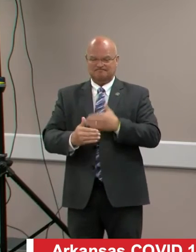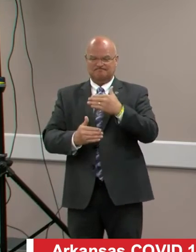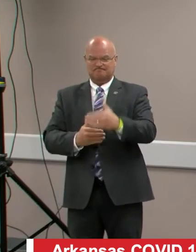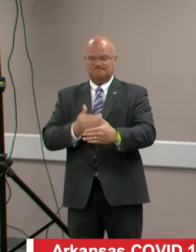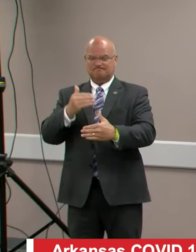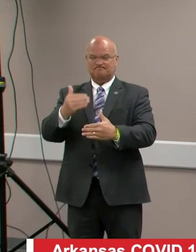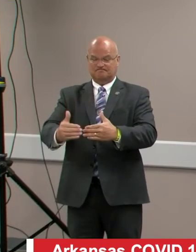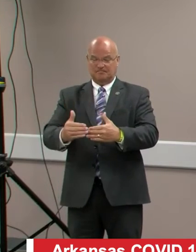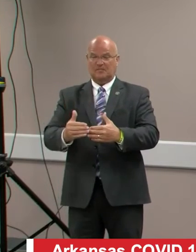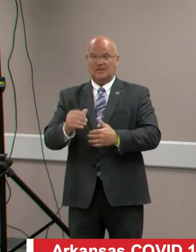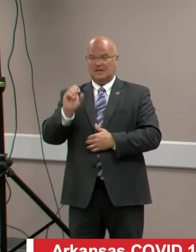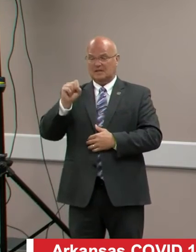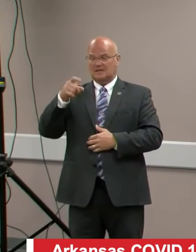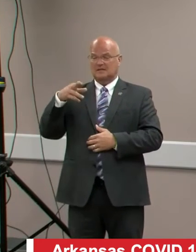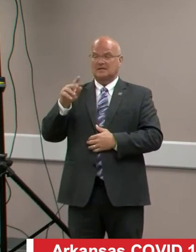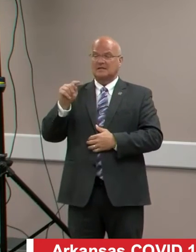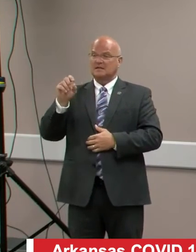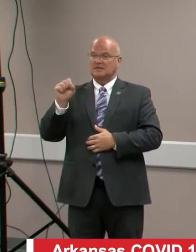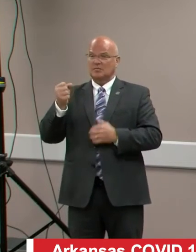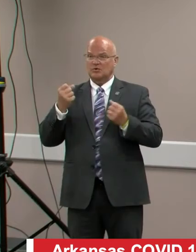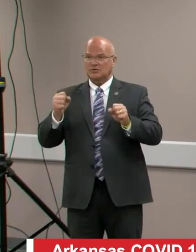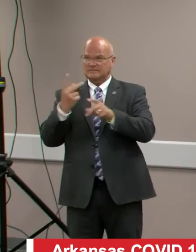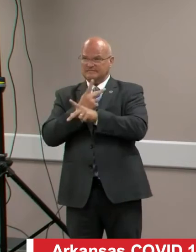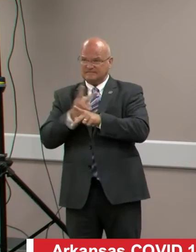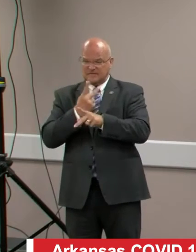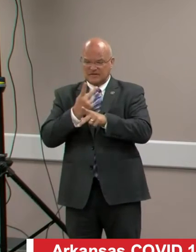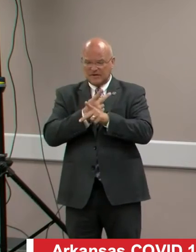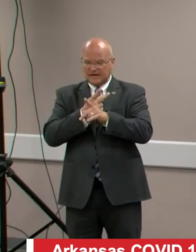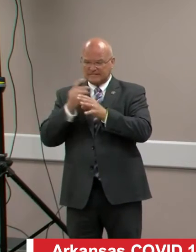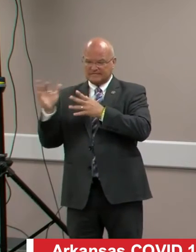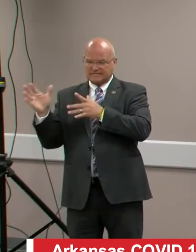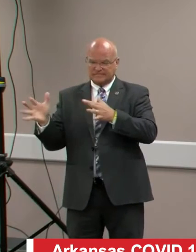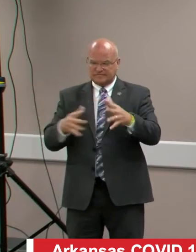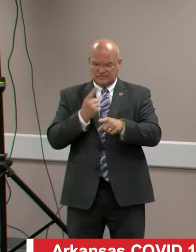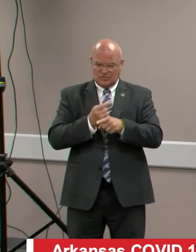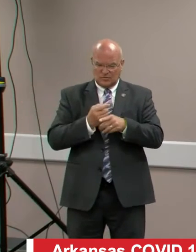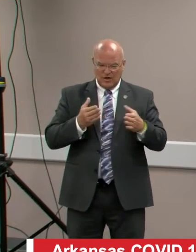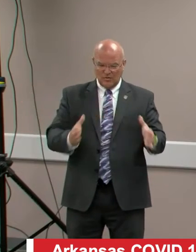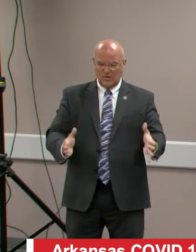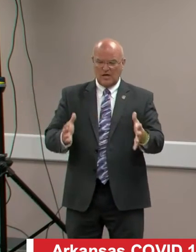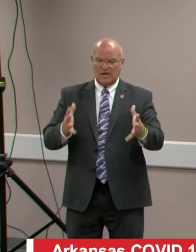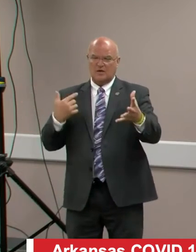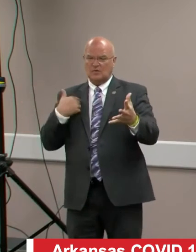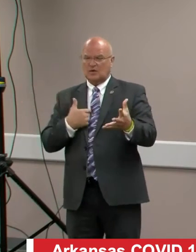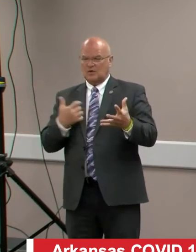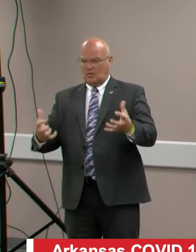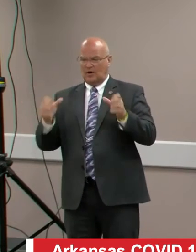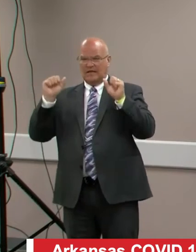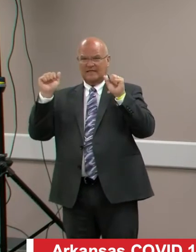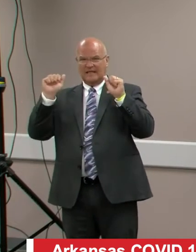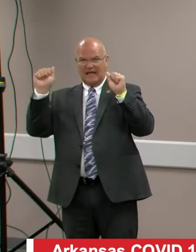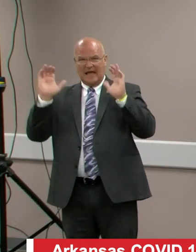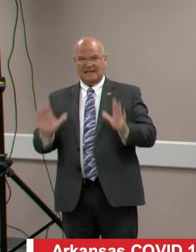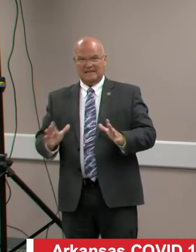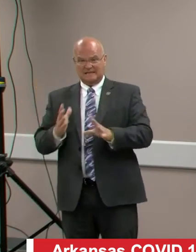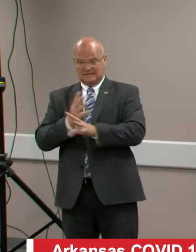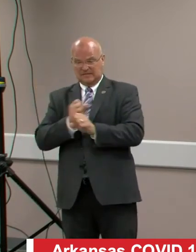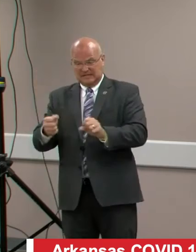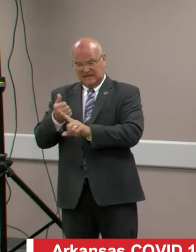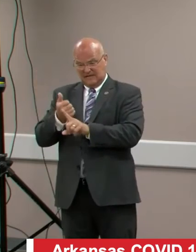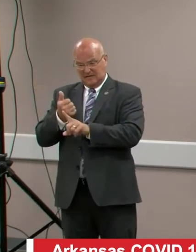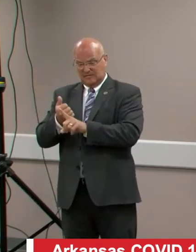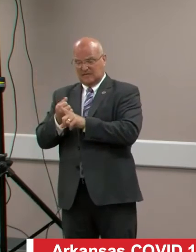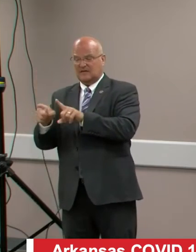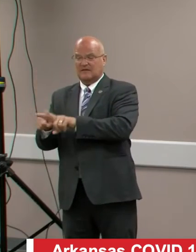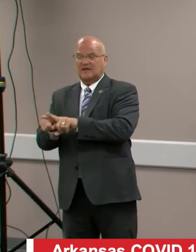to sports, trying to figure it out, get it done the right way, because we want the athletes to be safe as